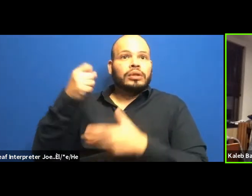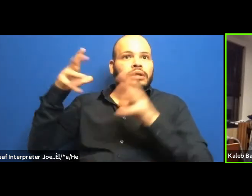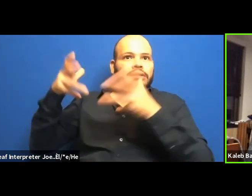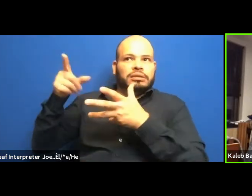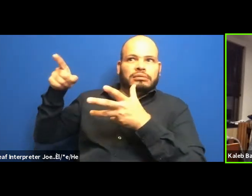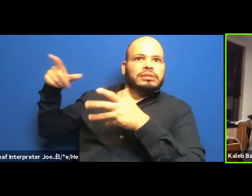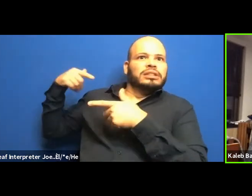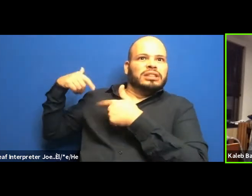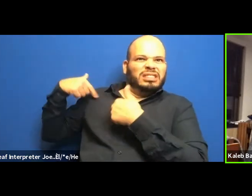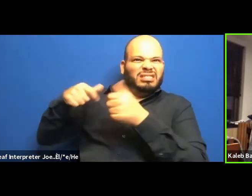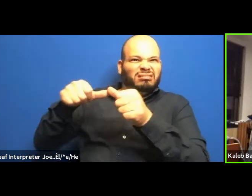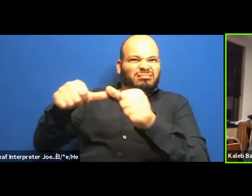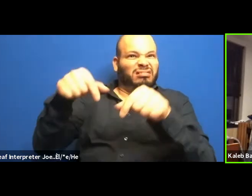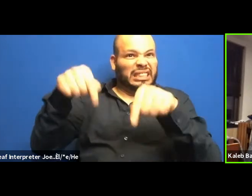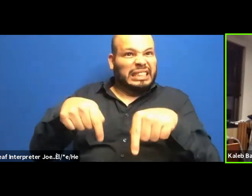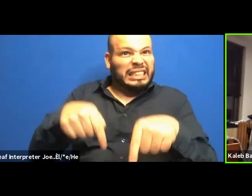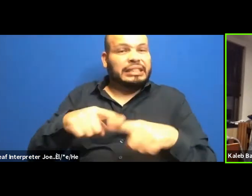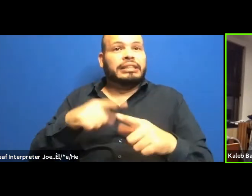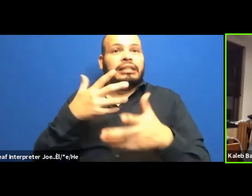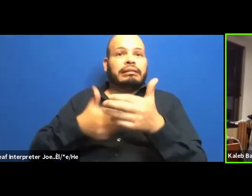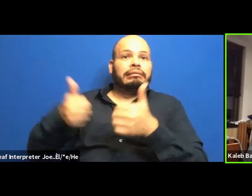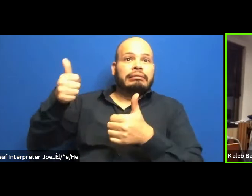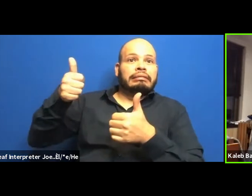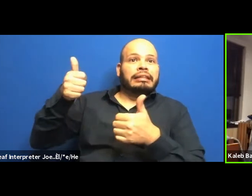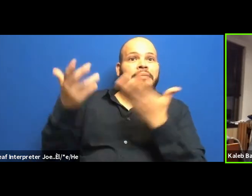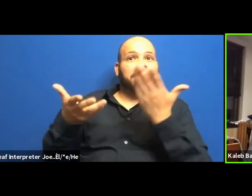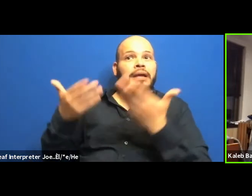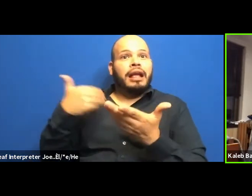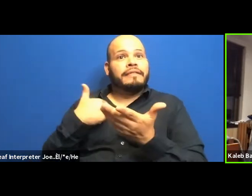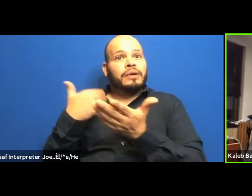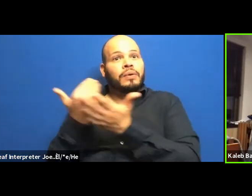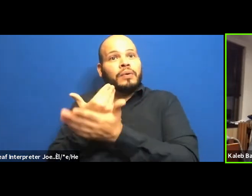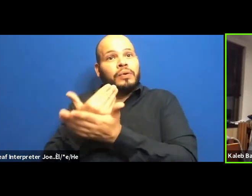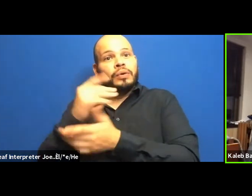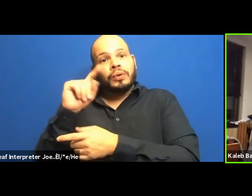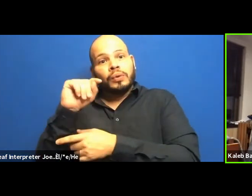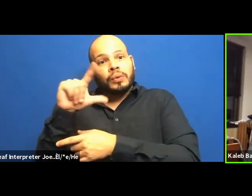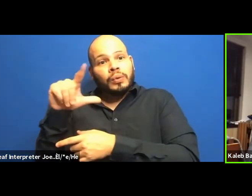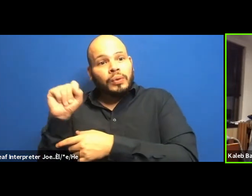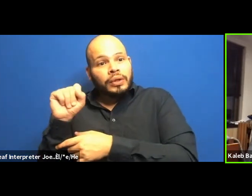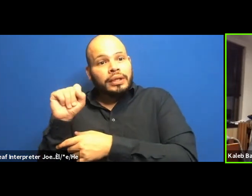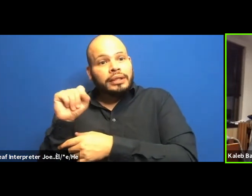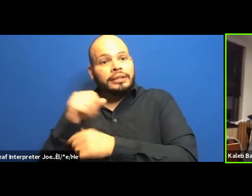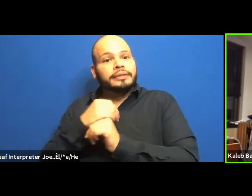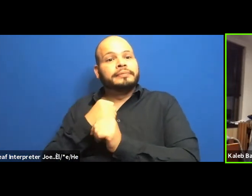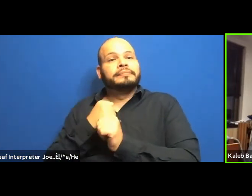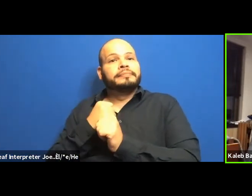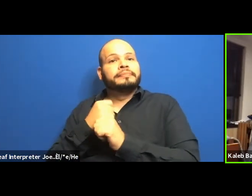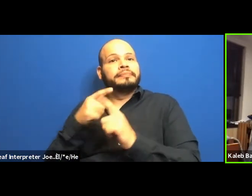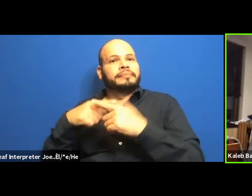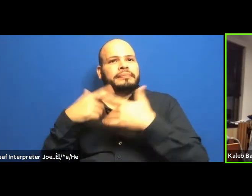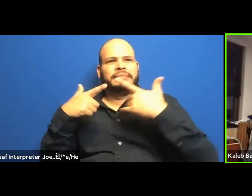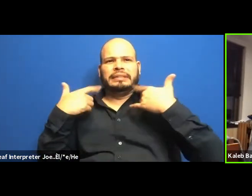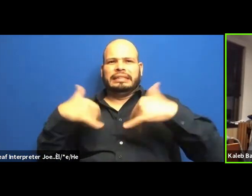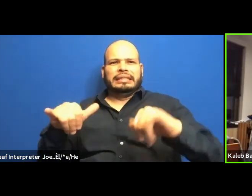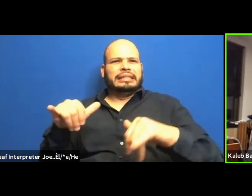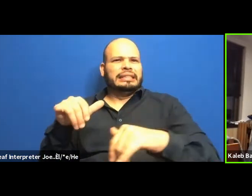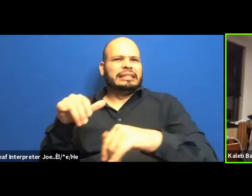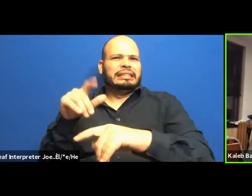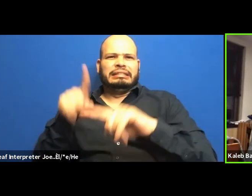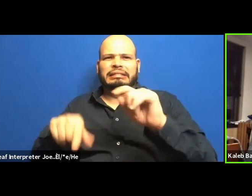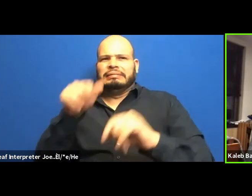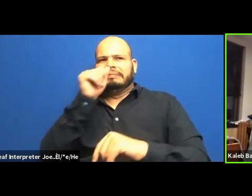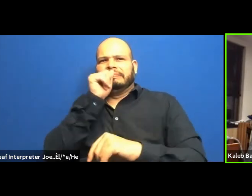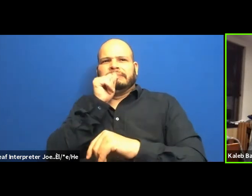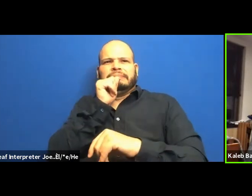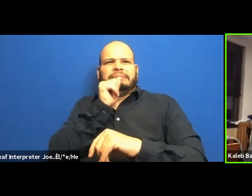and collective institutional building with each other. It's gonna look